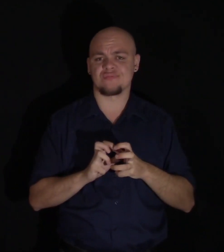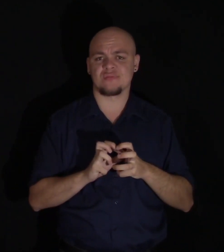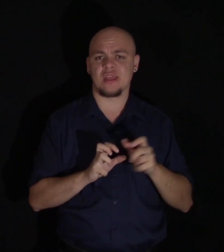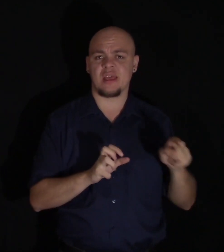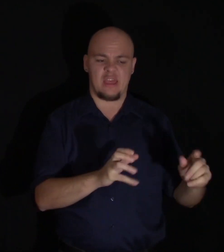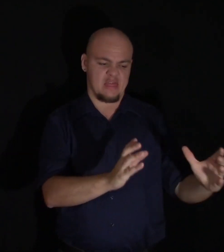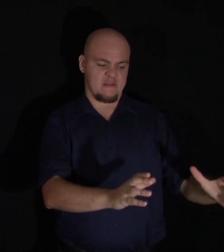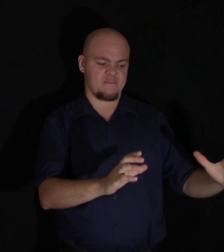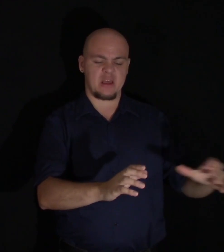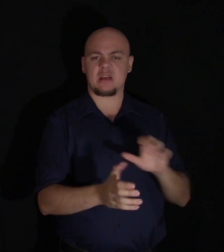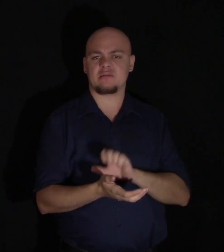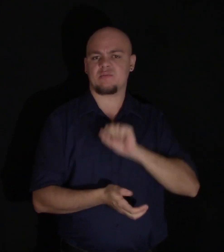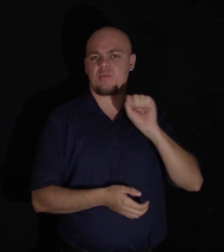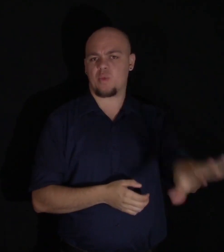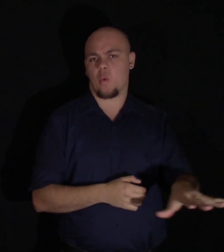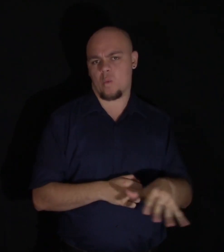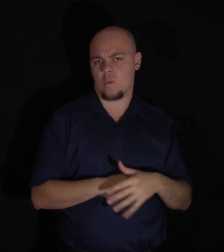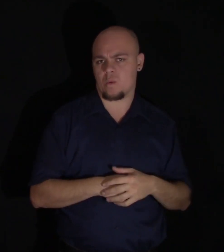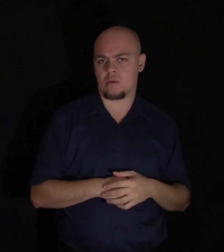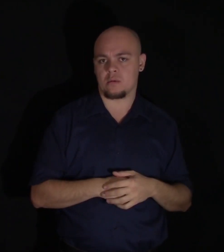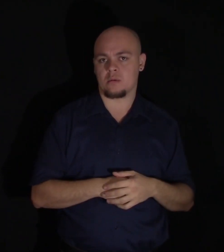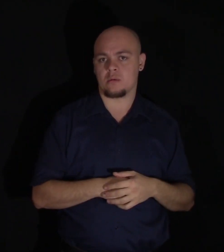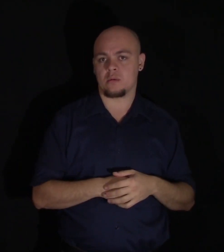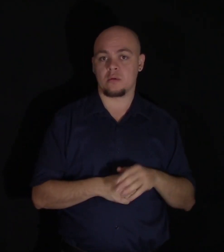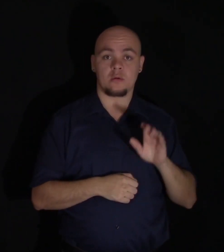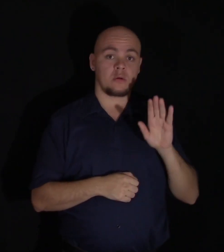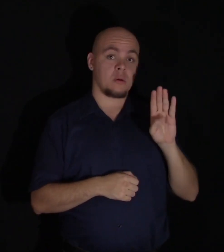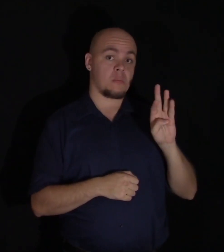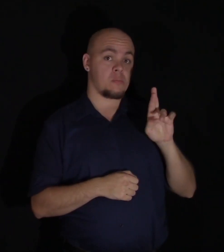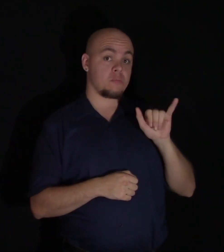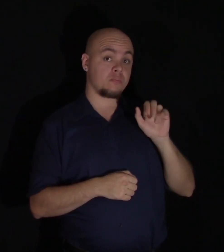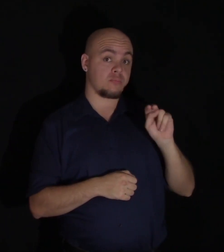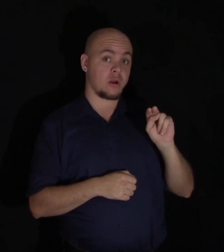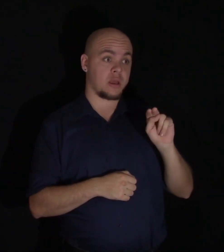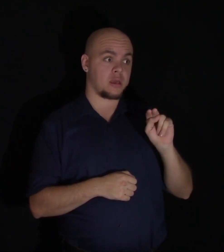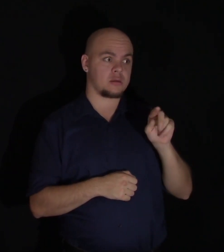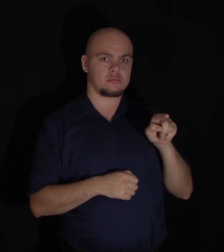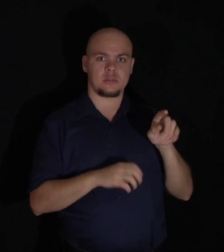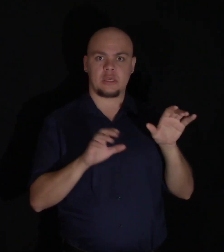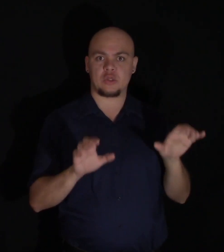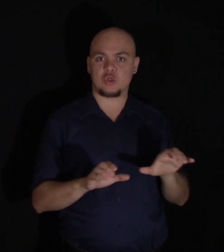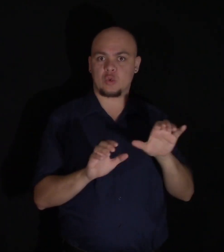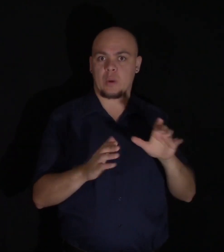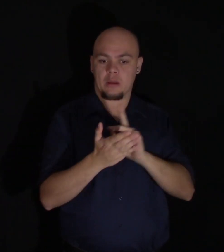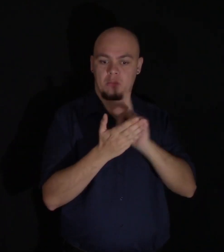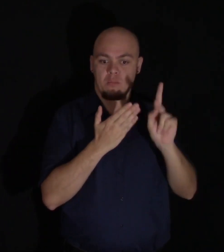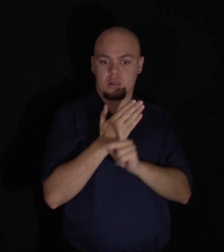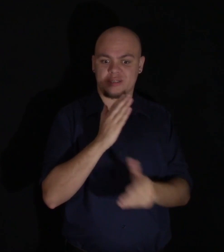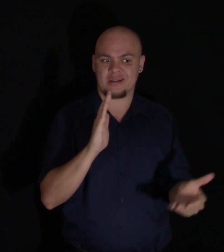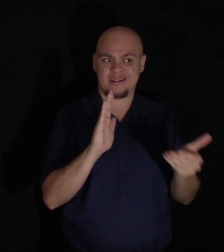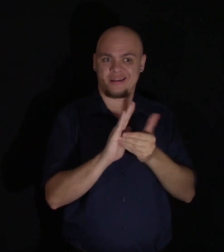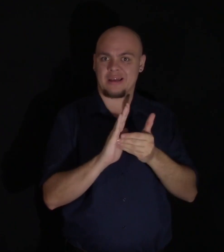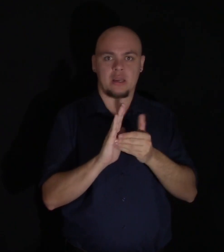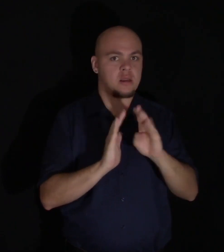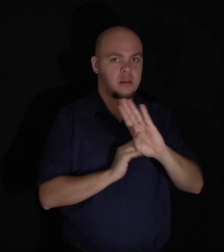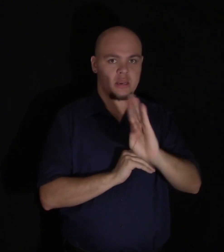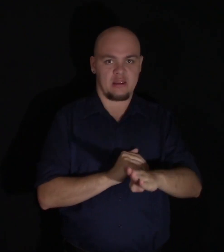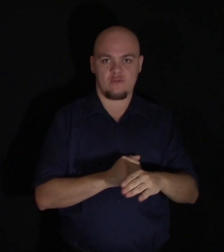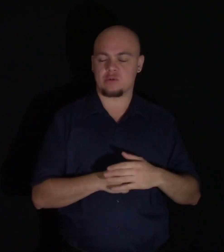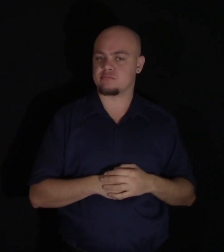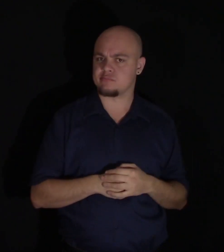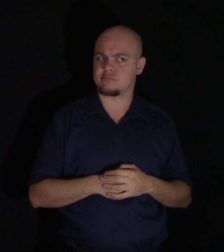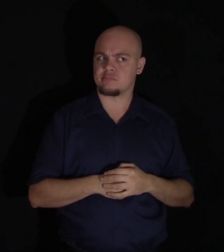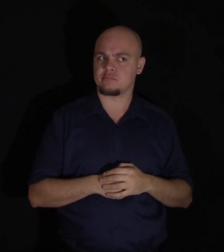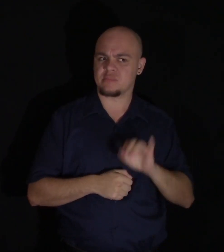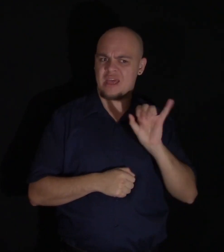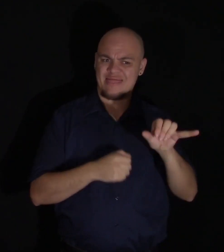bin. I kind of never saw Brian do a project like that ever again. And I wonder how often that